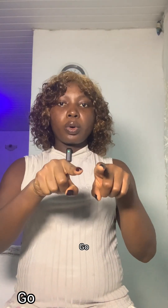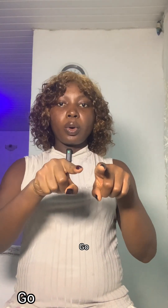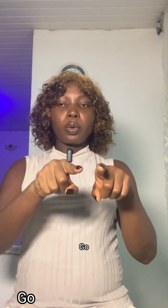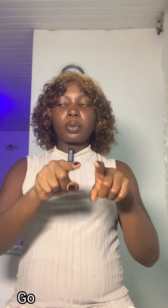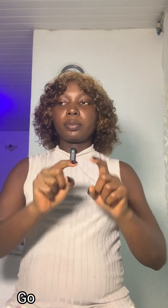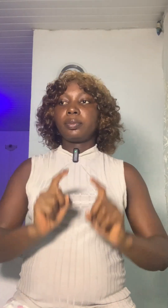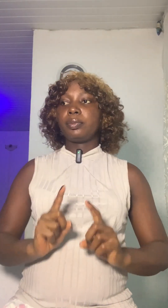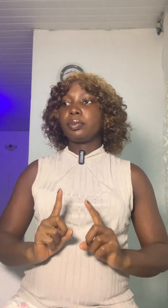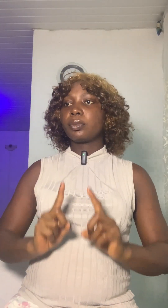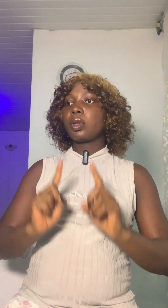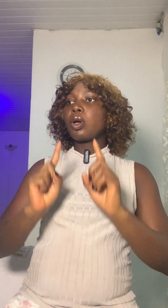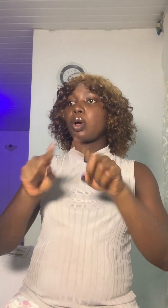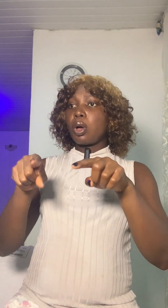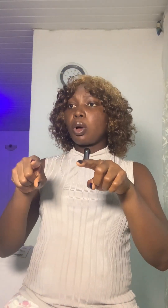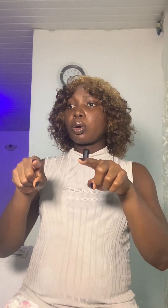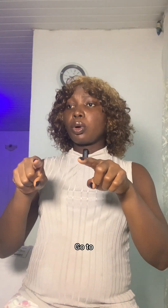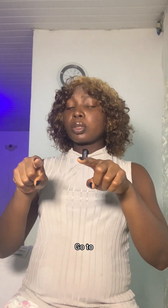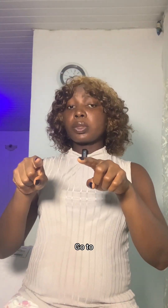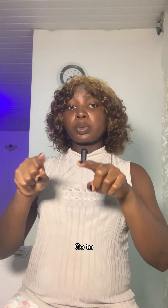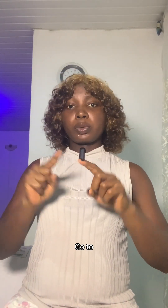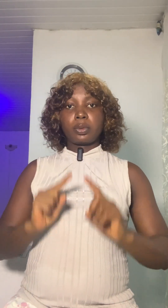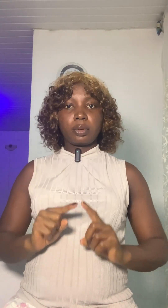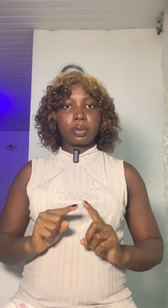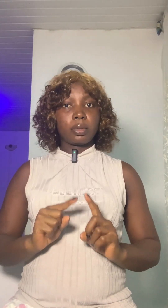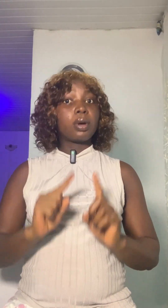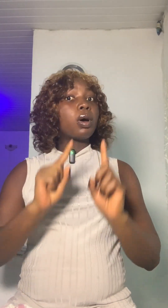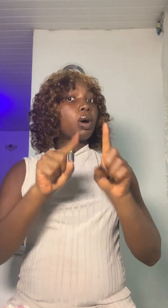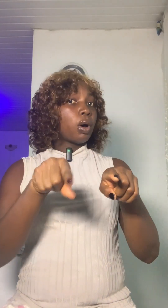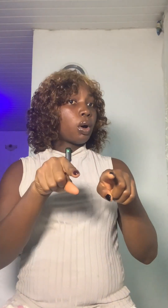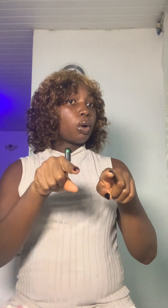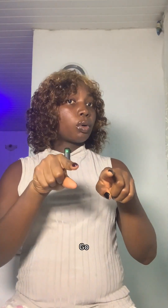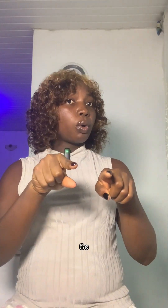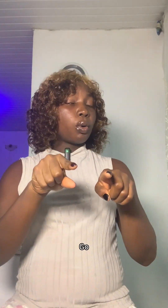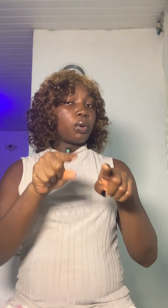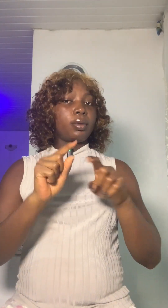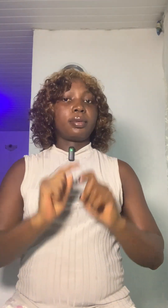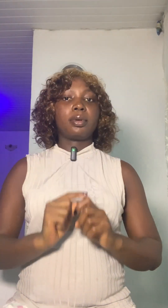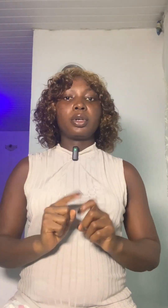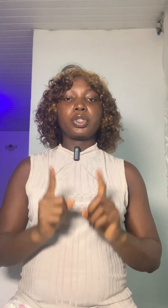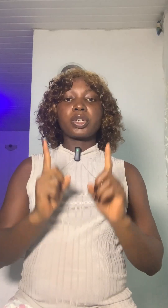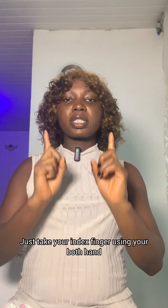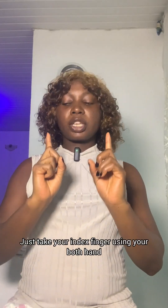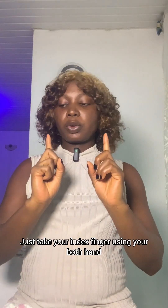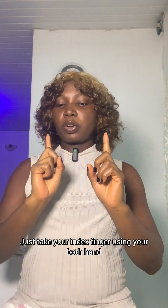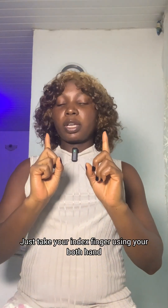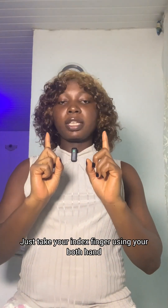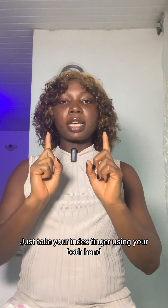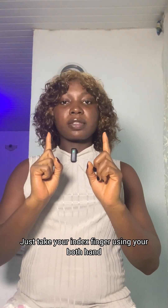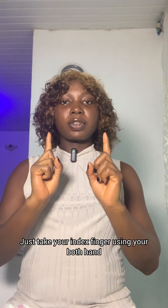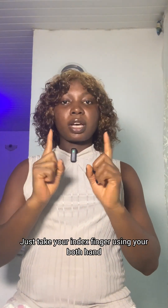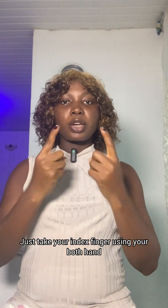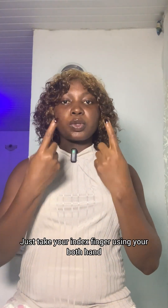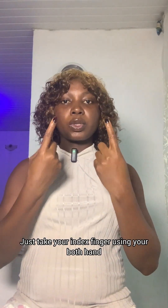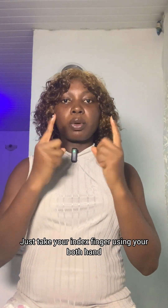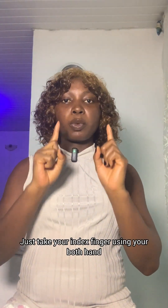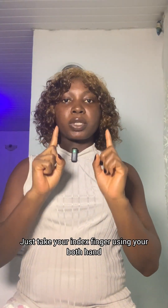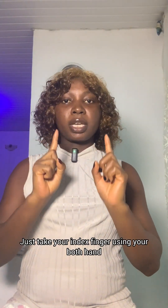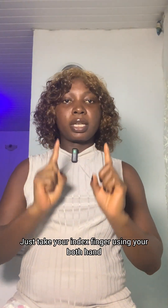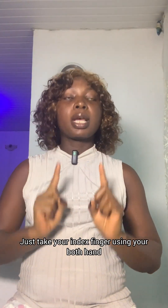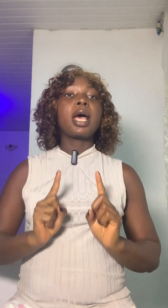Go. Go to. Go. You just take your index finger using your both hand